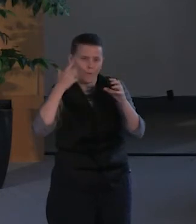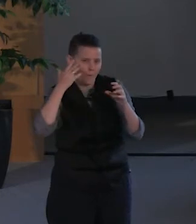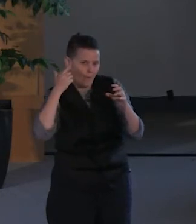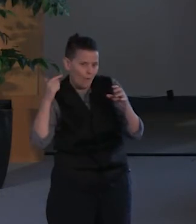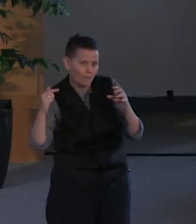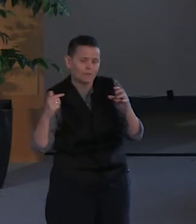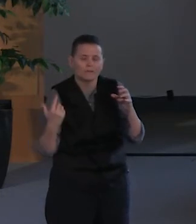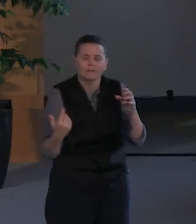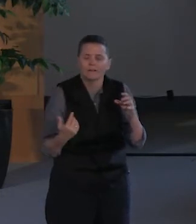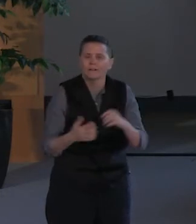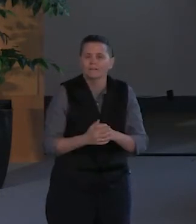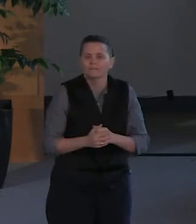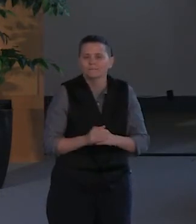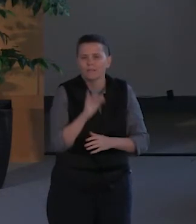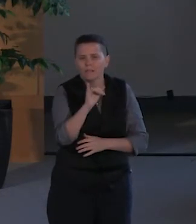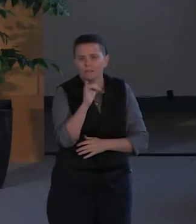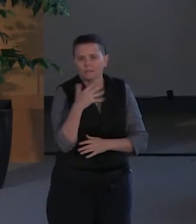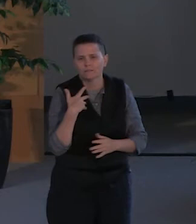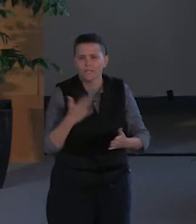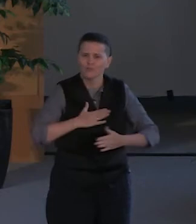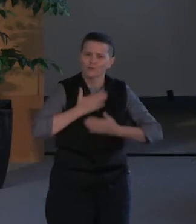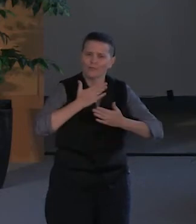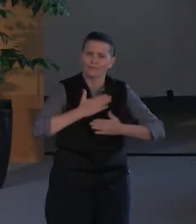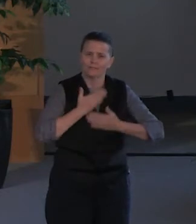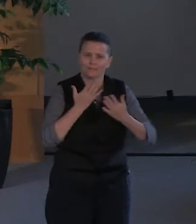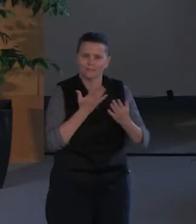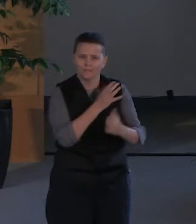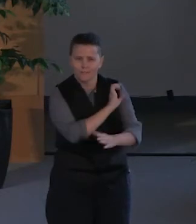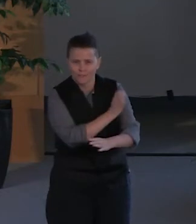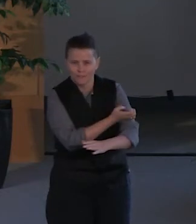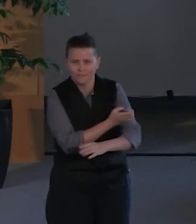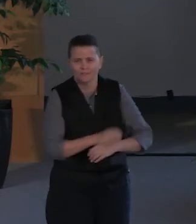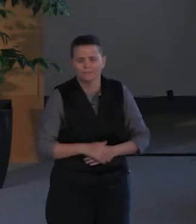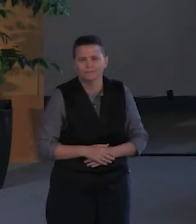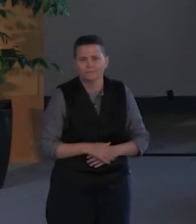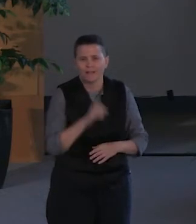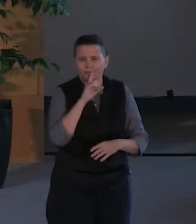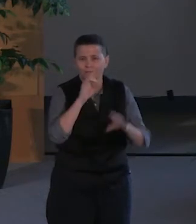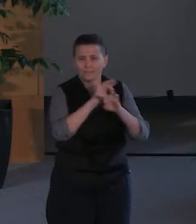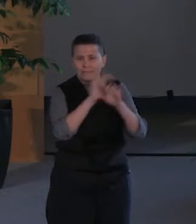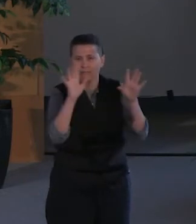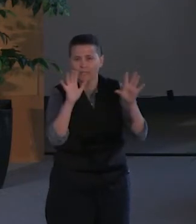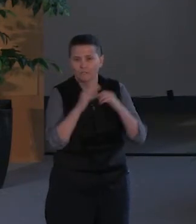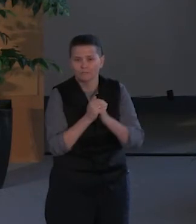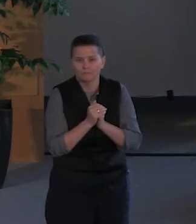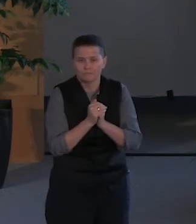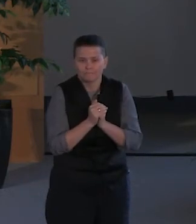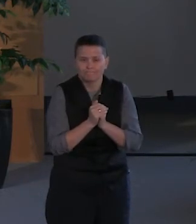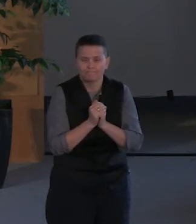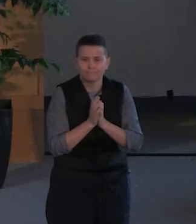And it's a joyous energy, and it's clear in